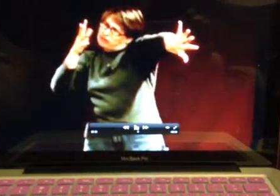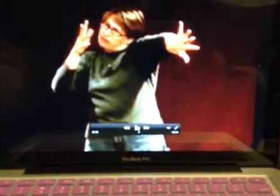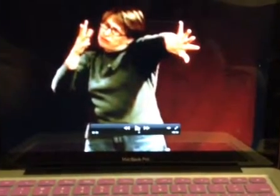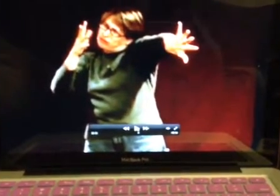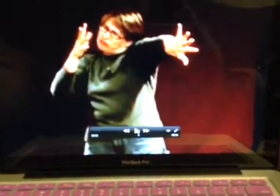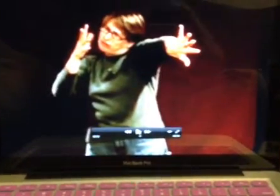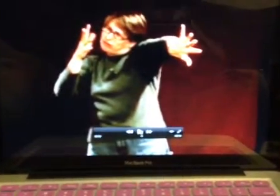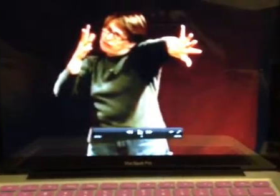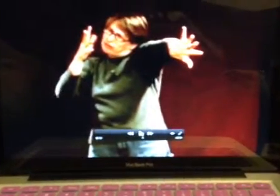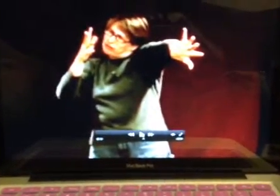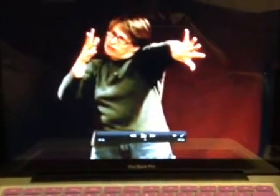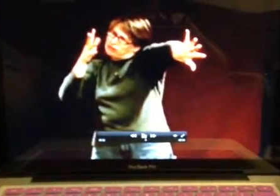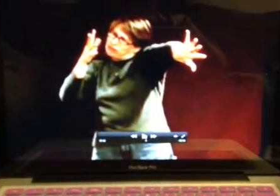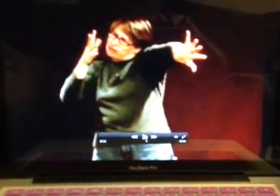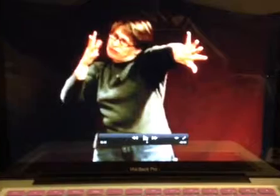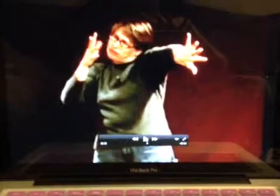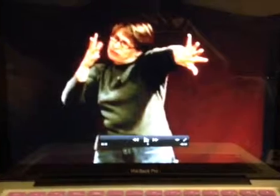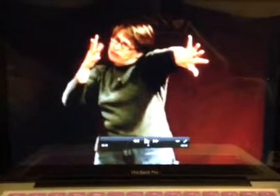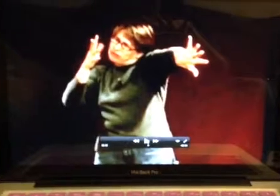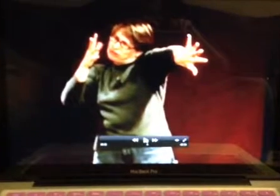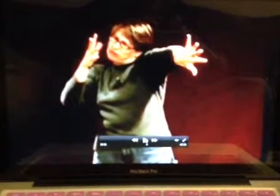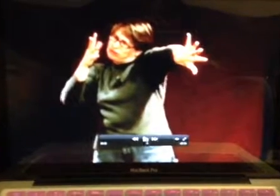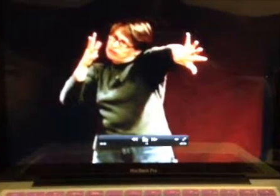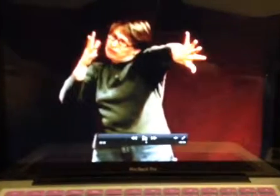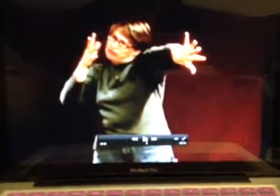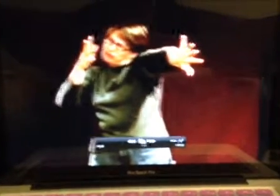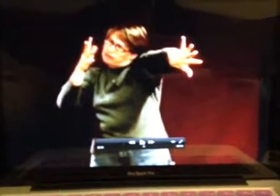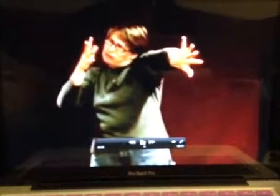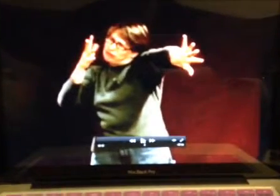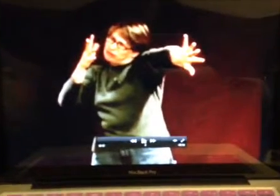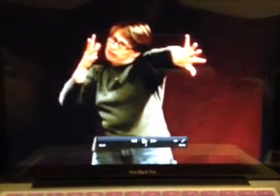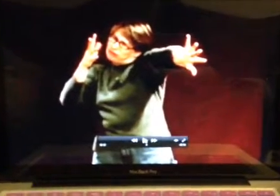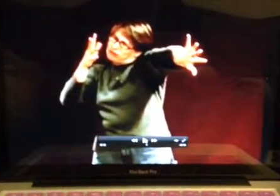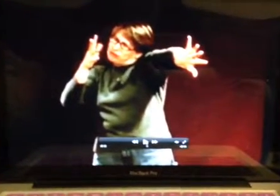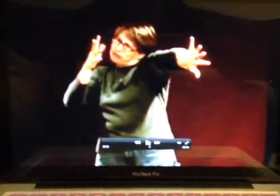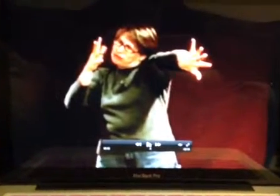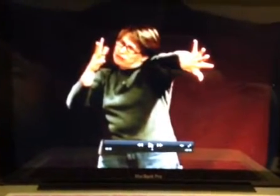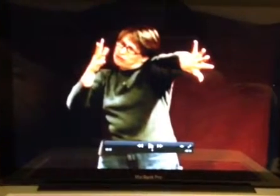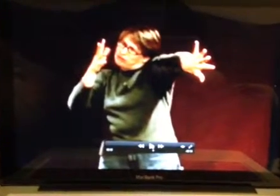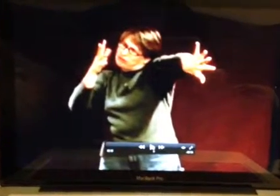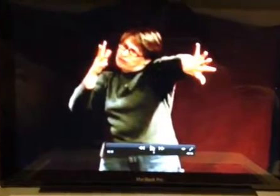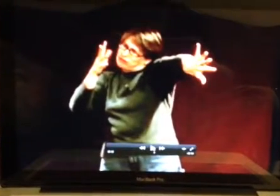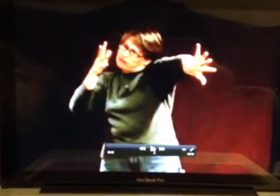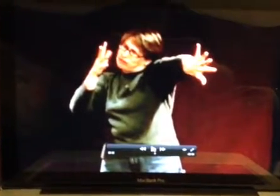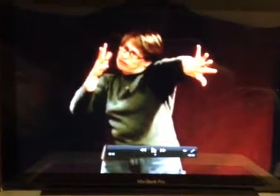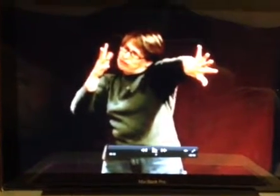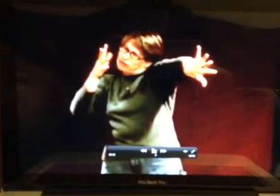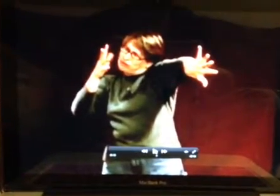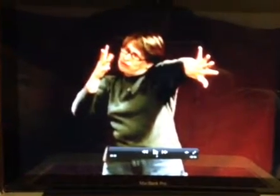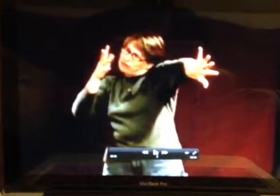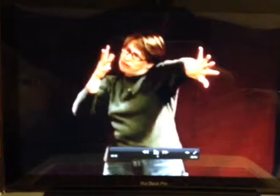my son and my daughter wanted to switch places. So my son sat in the middle and my daughter sat in the